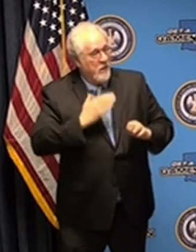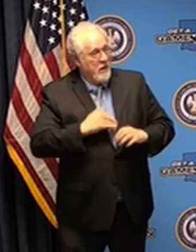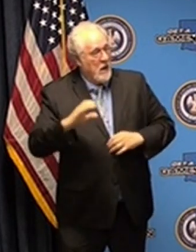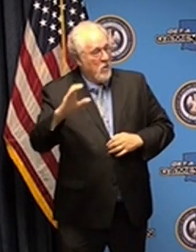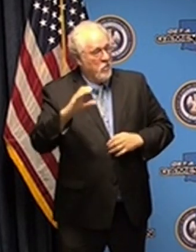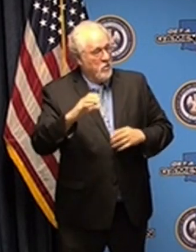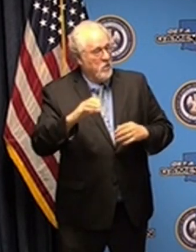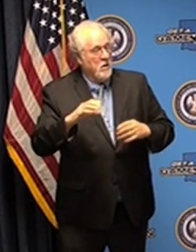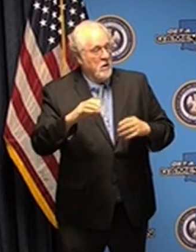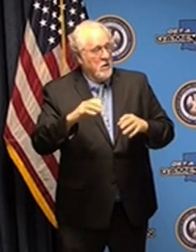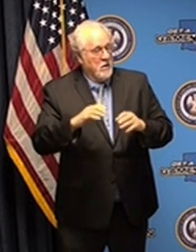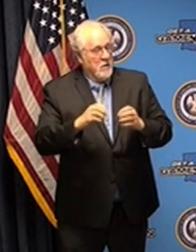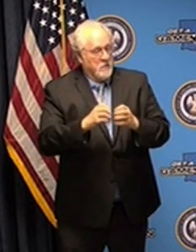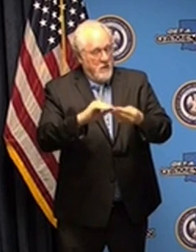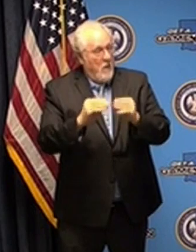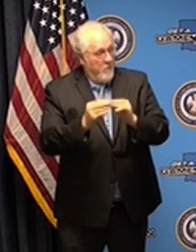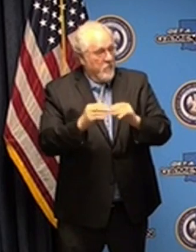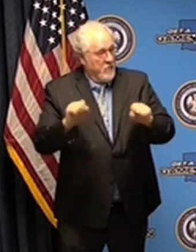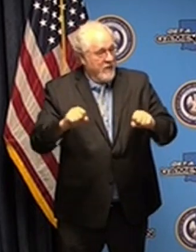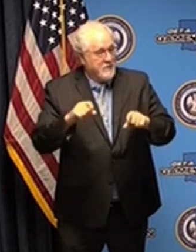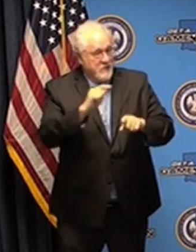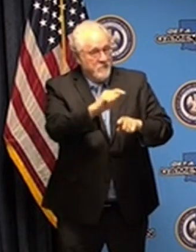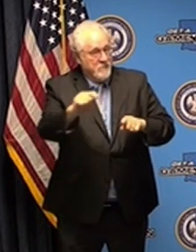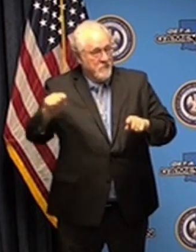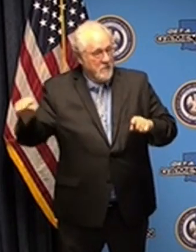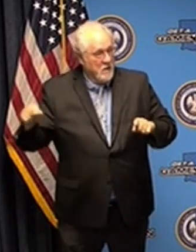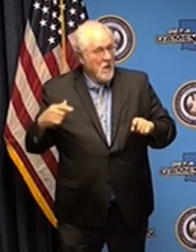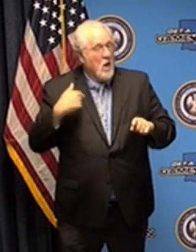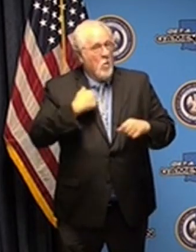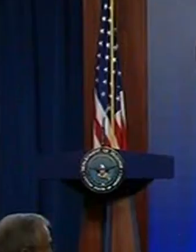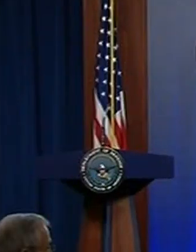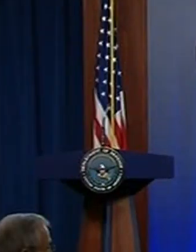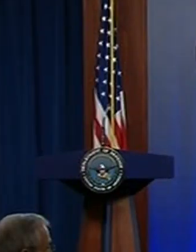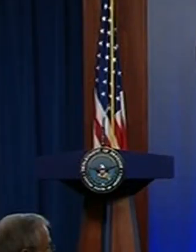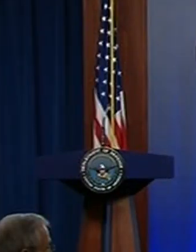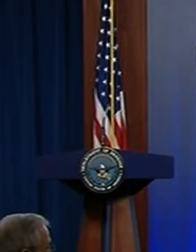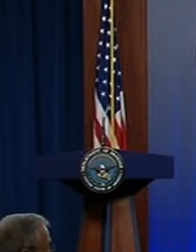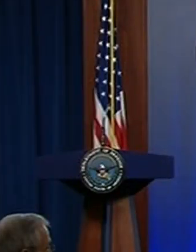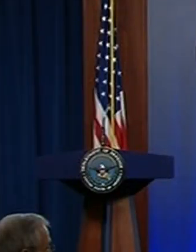our surge capacity at existing facilities. We're creating new...